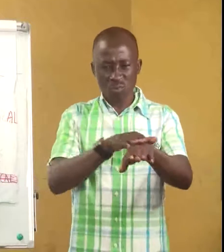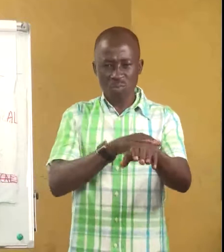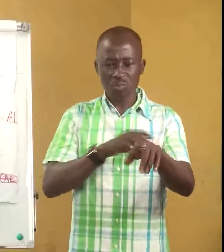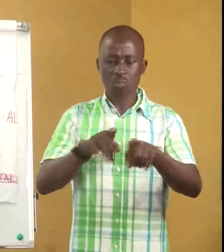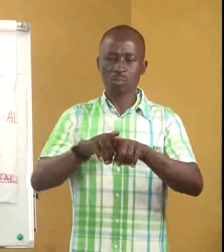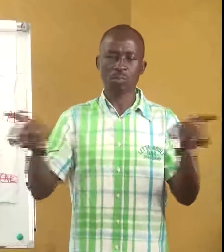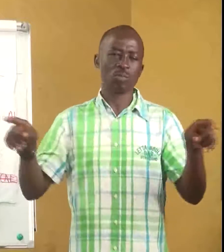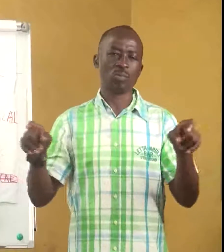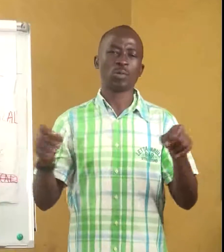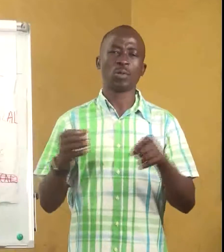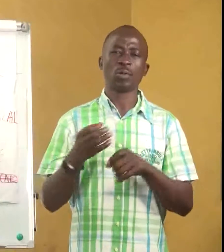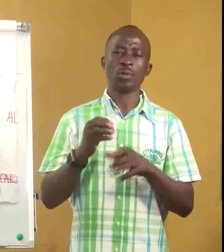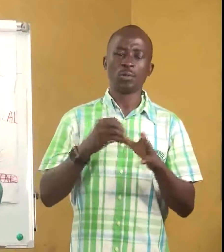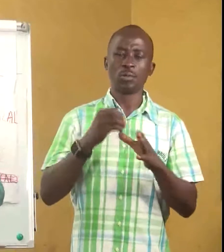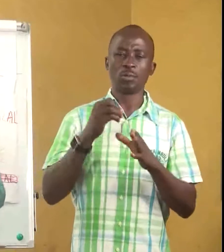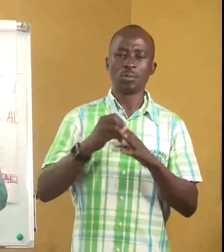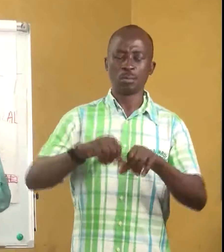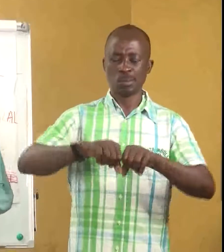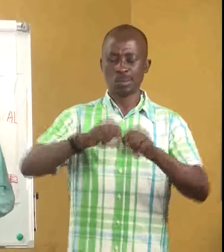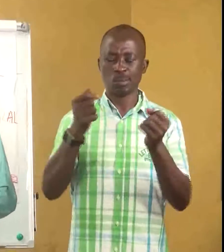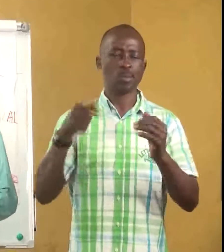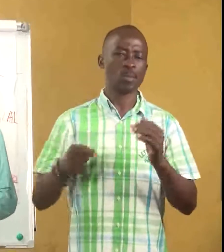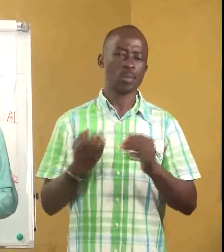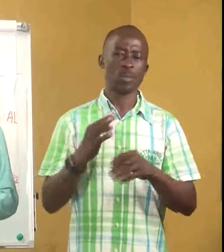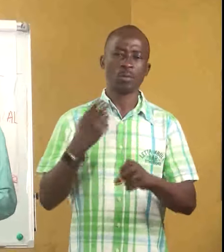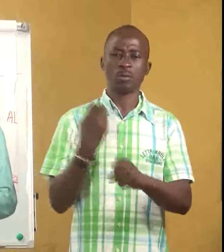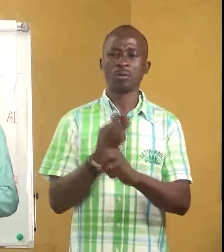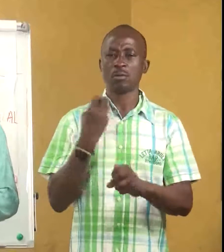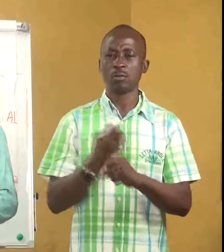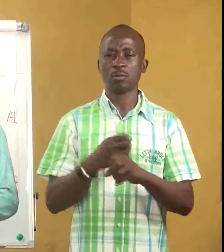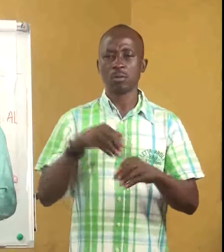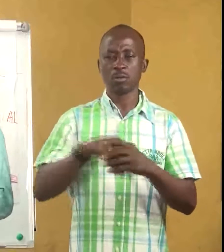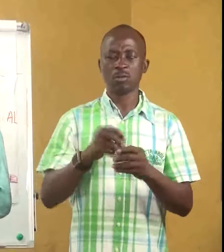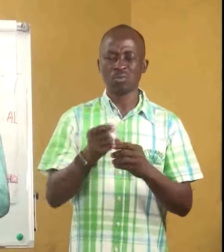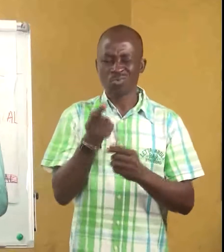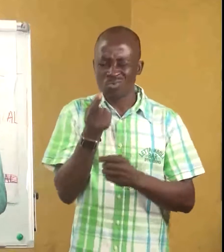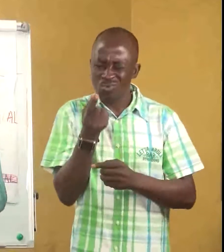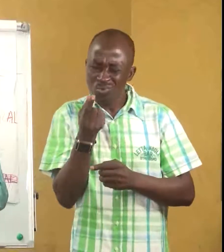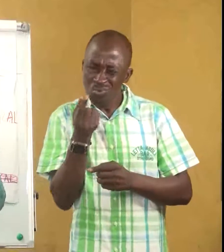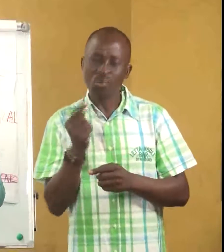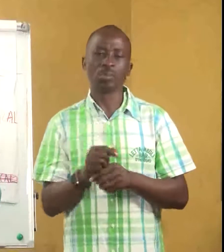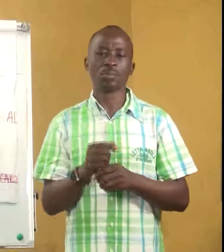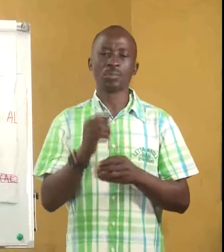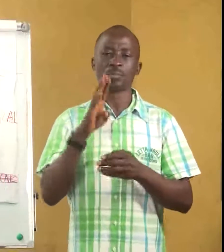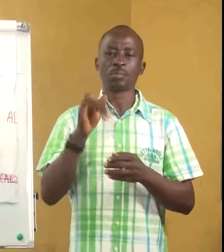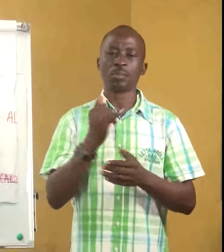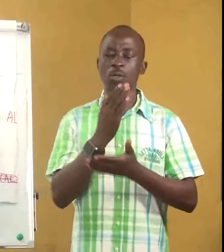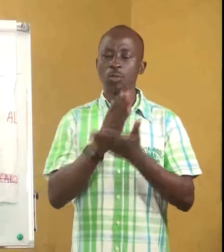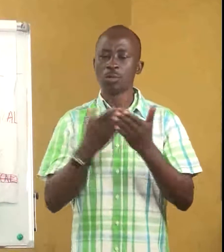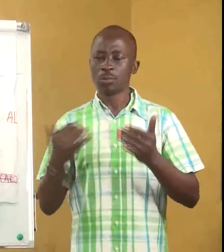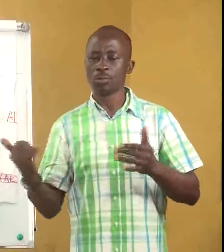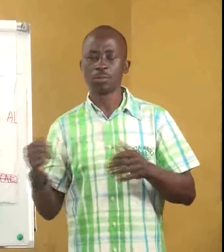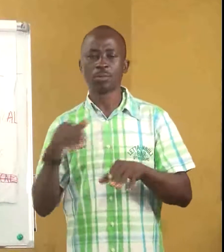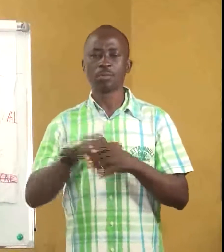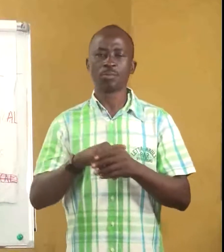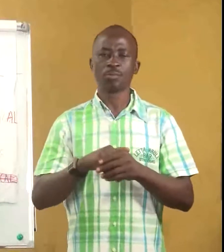disintegration or breaking down of rocks into tiny pieces by some agents in order